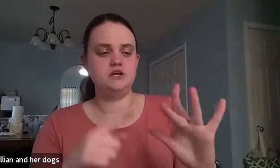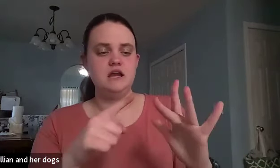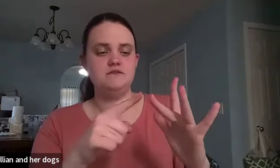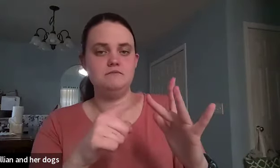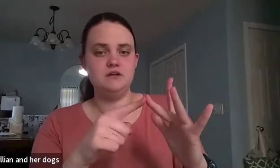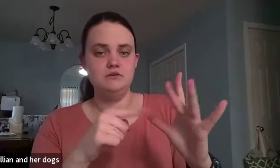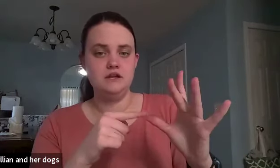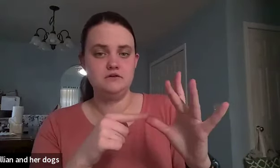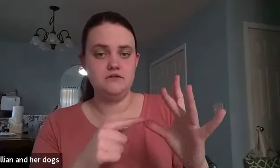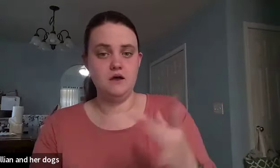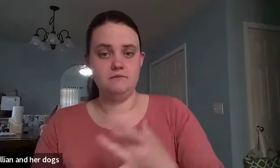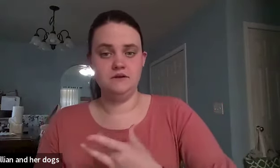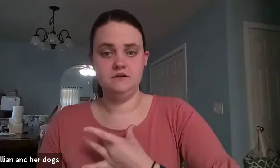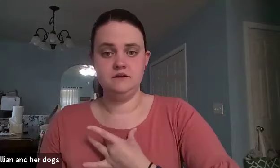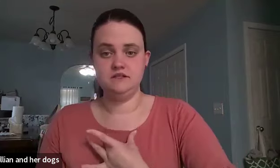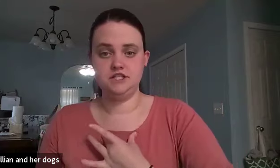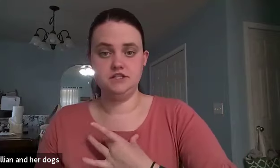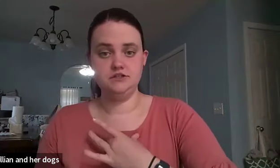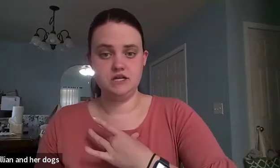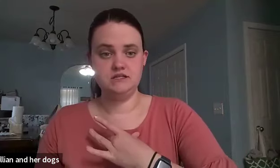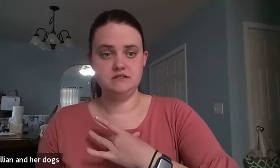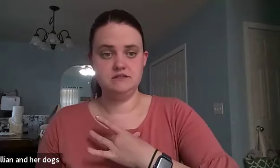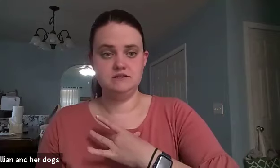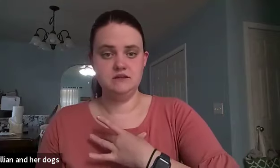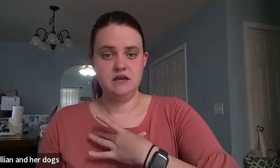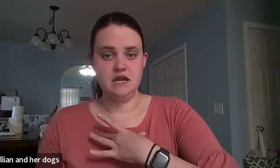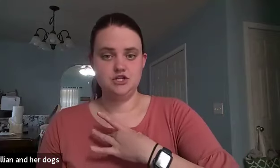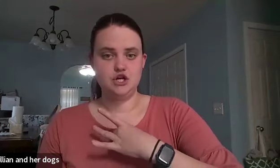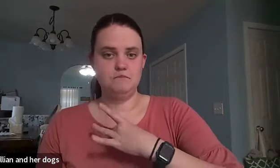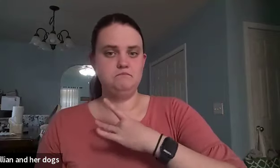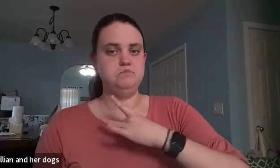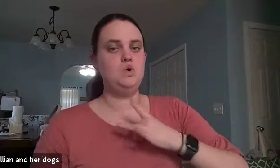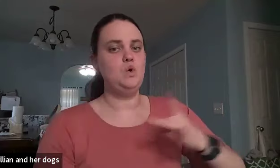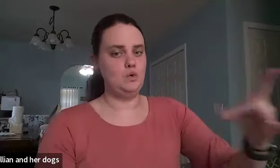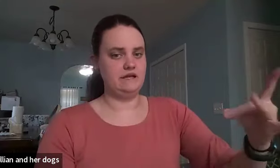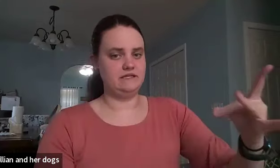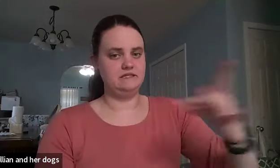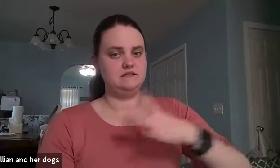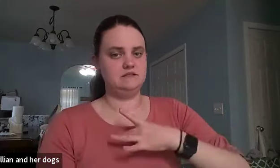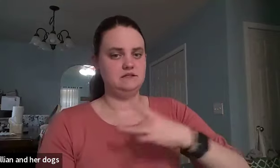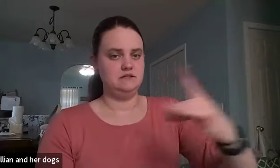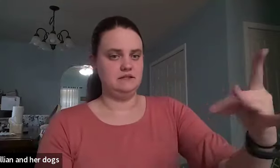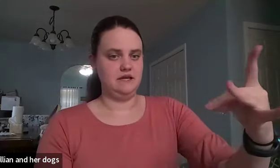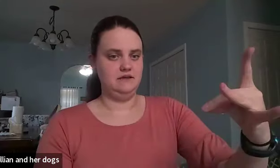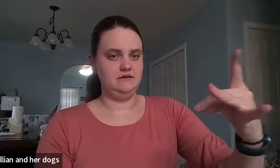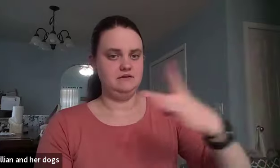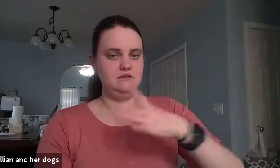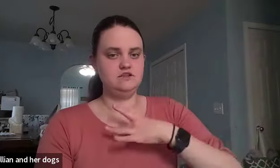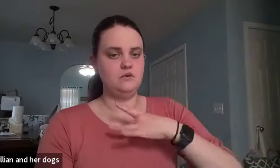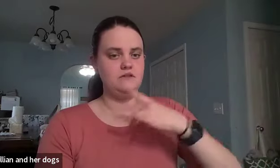you're going to have your middle and your thumb touching your chest and you're going to pull it like until where